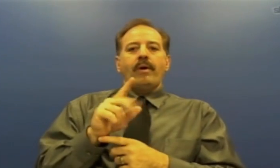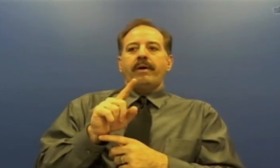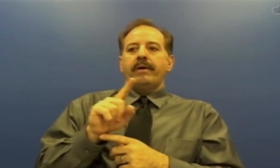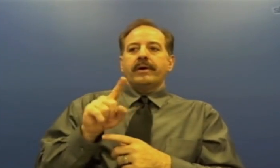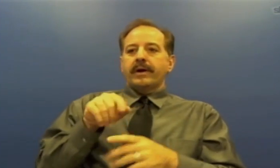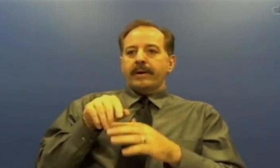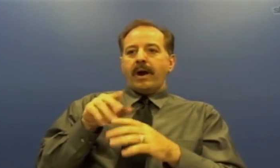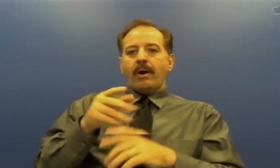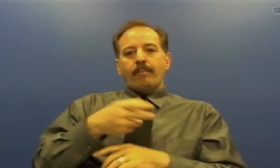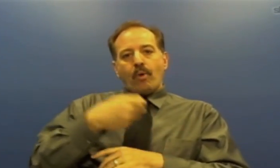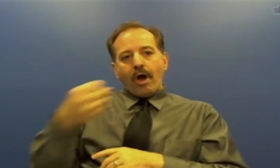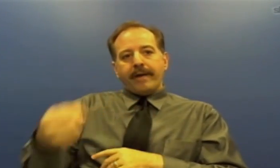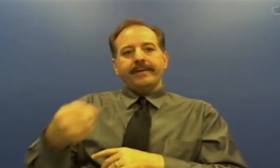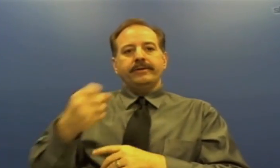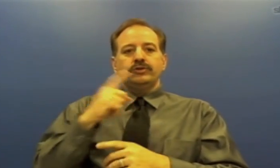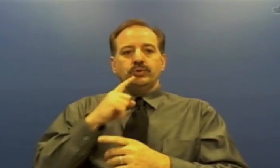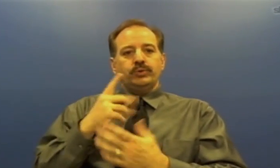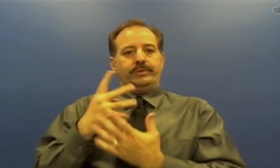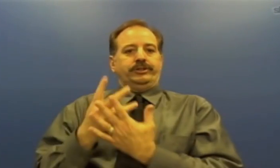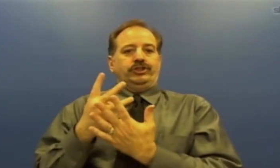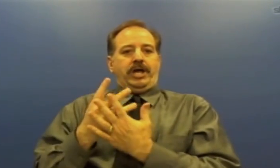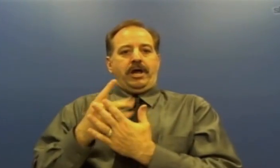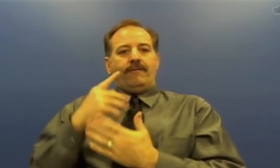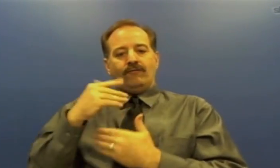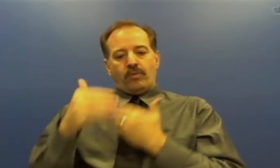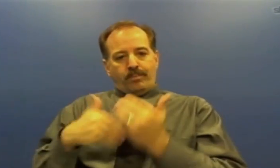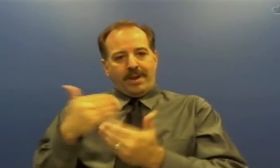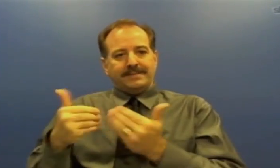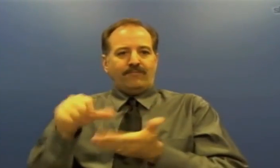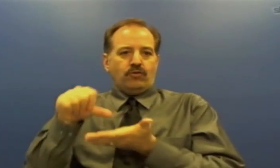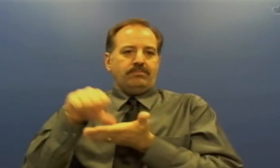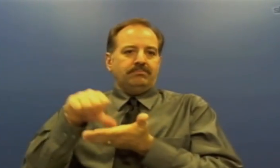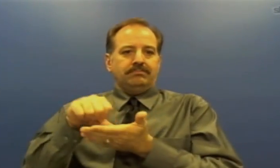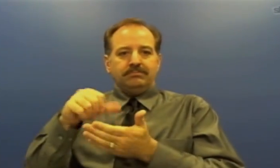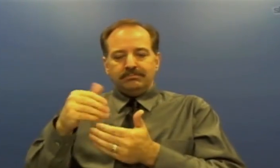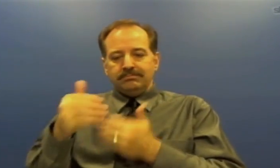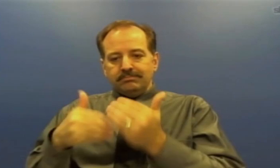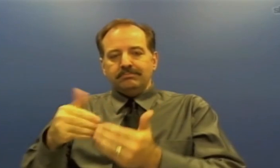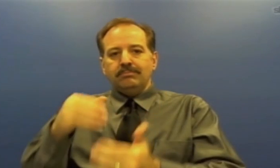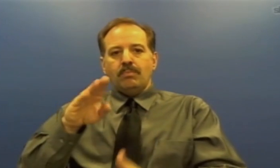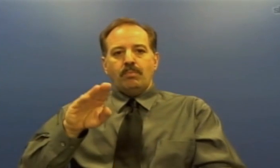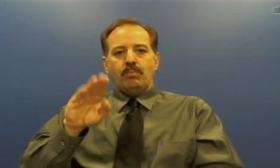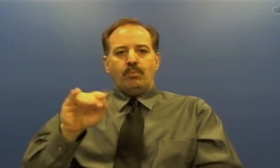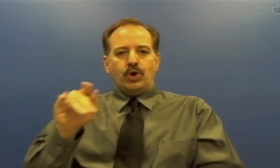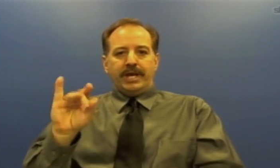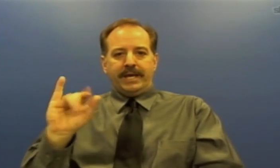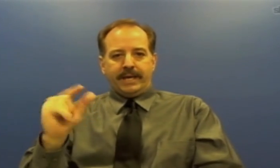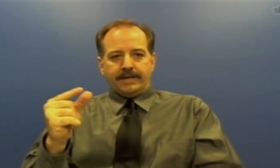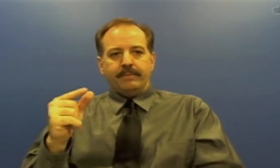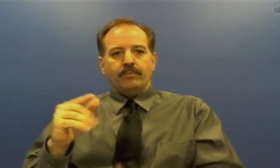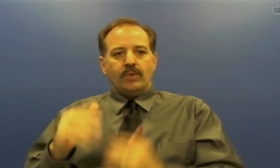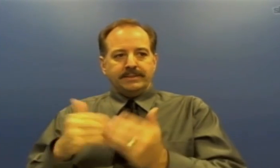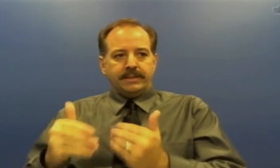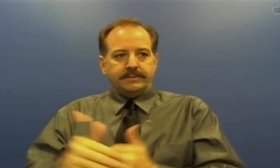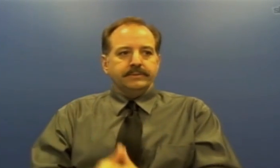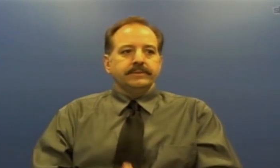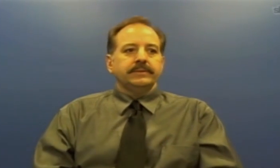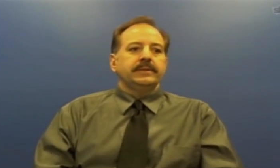be they're going to a hospital, whether it be they are brought into custody for fingerprinting, for the